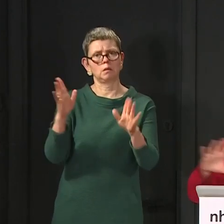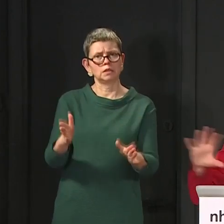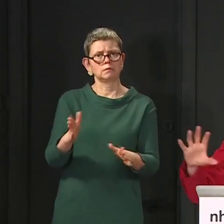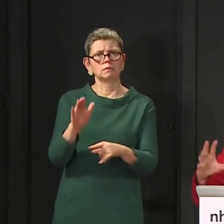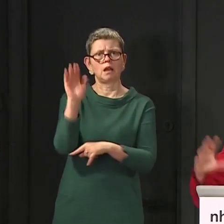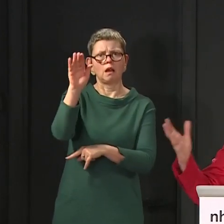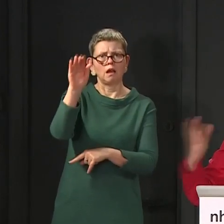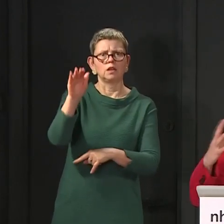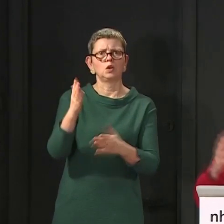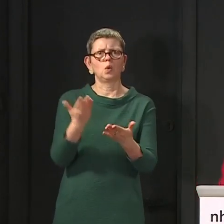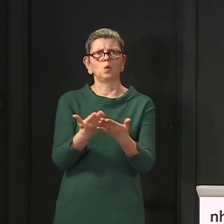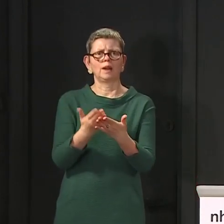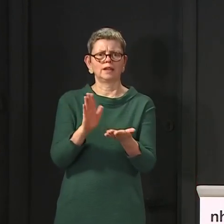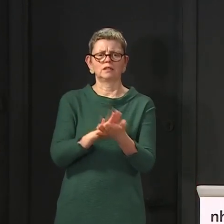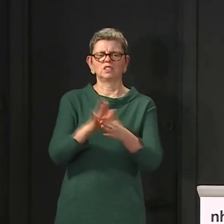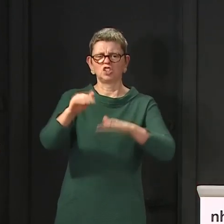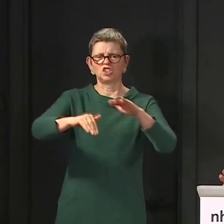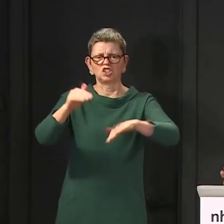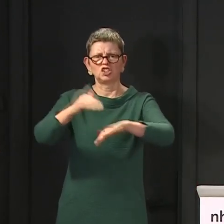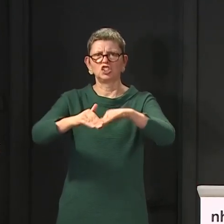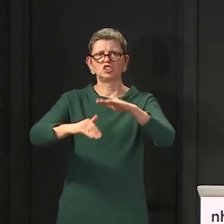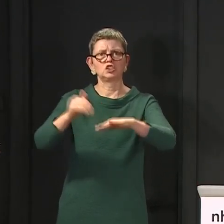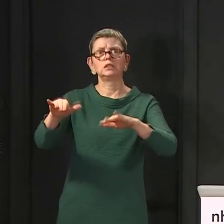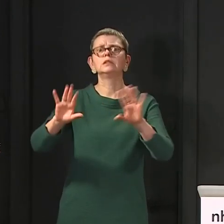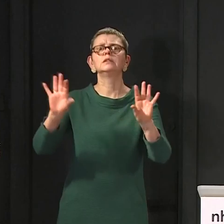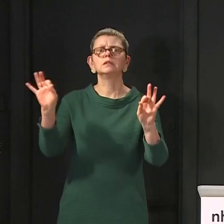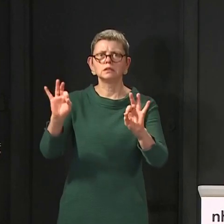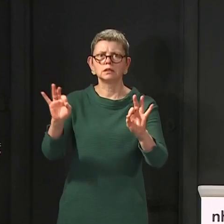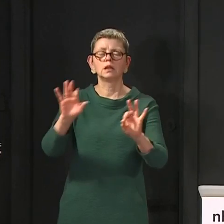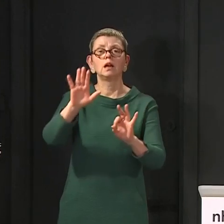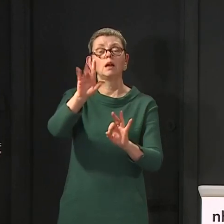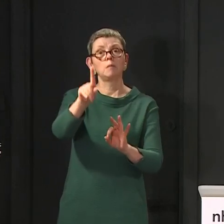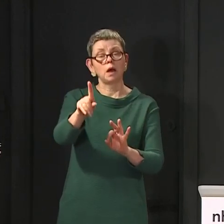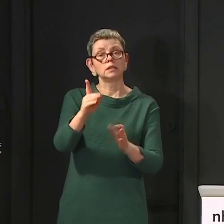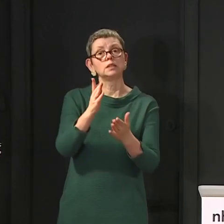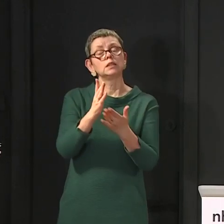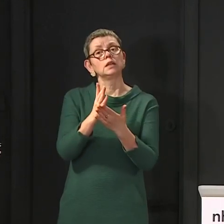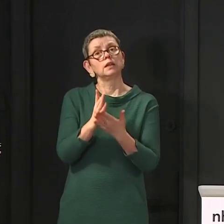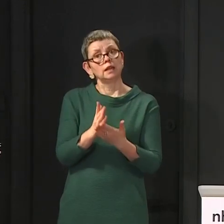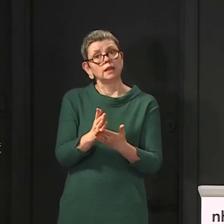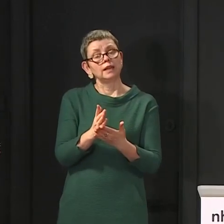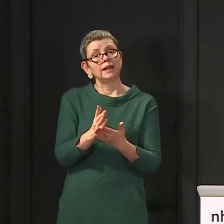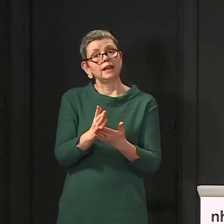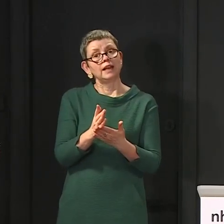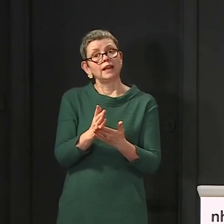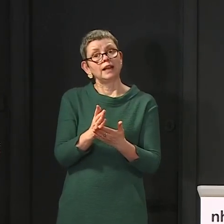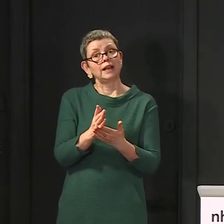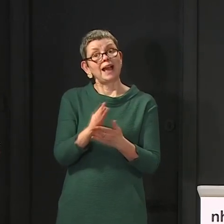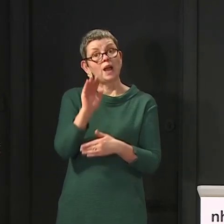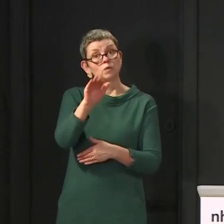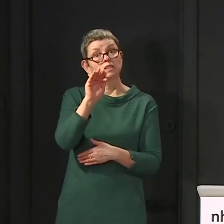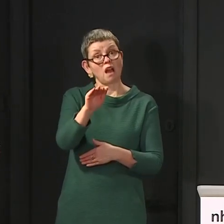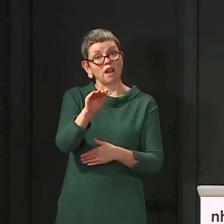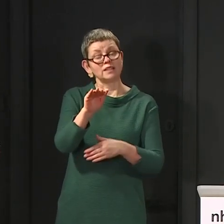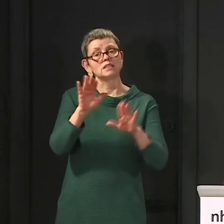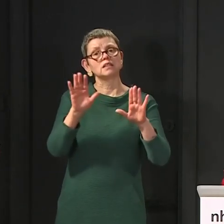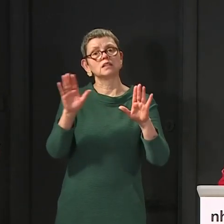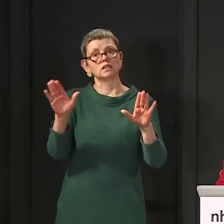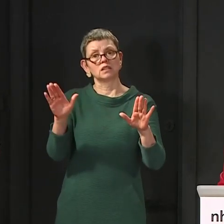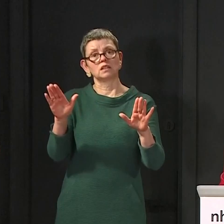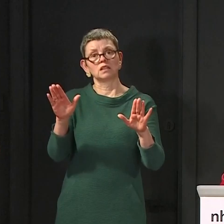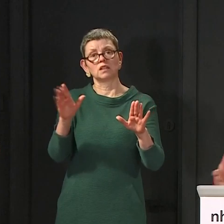hard surfaces because you can pick the infection up there. But the evidence suggests that the risks of transmission out of doors are less than